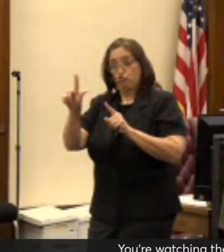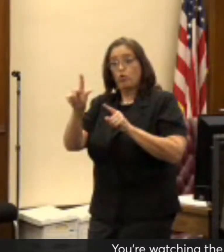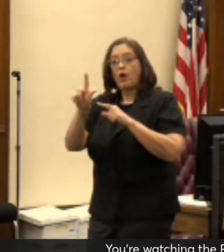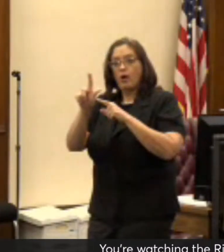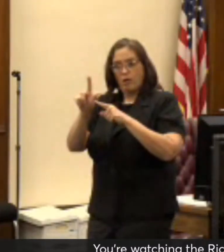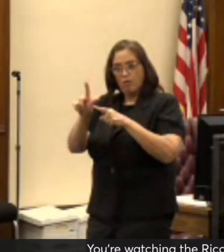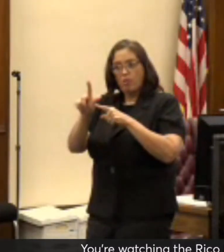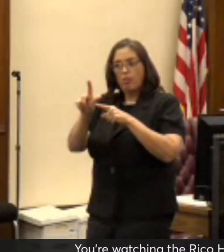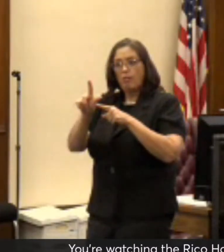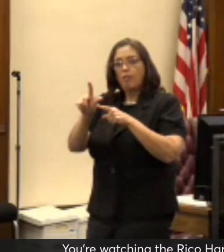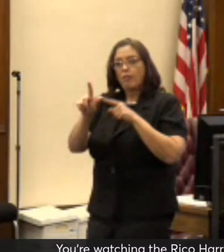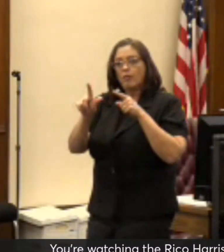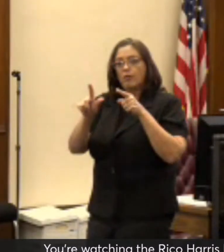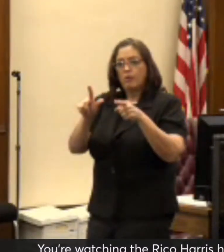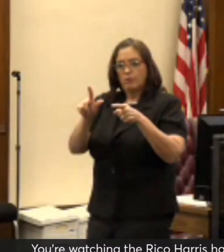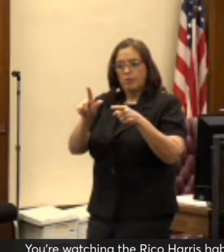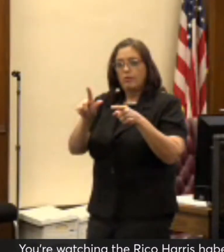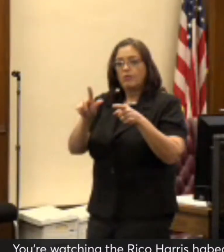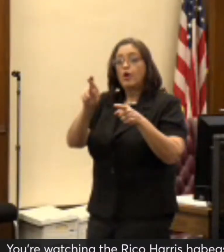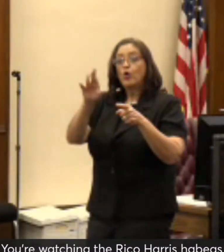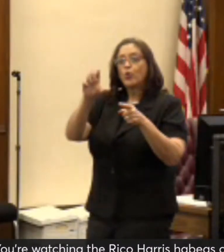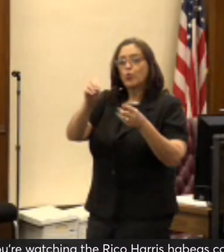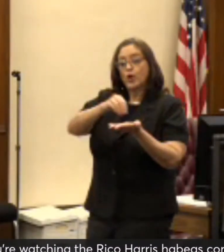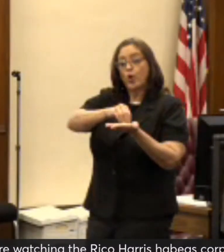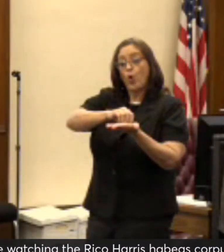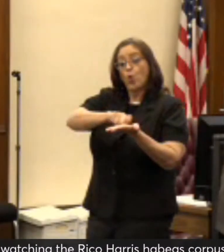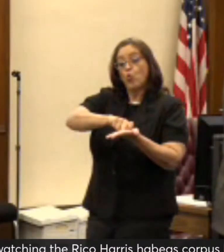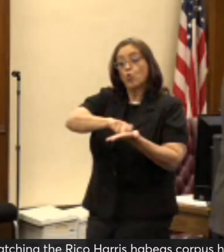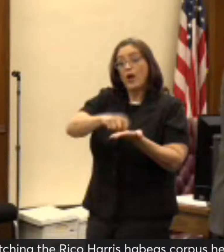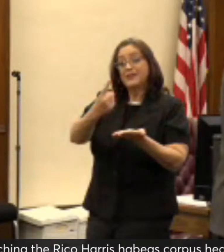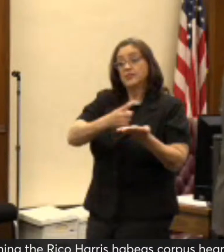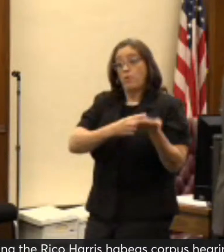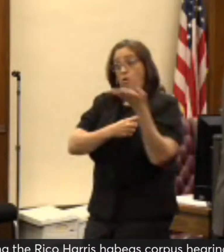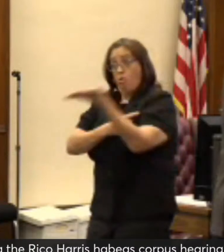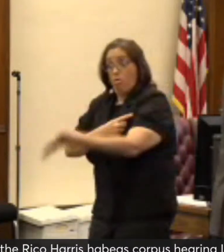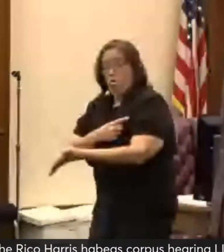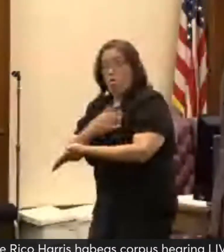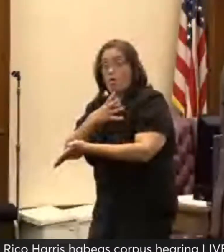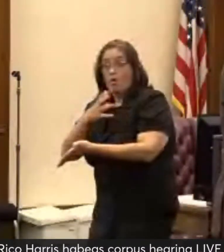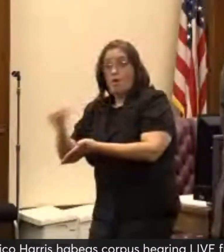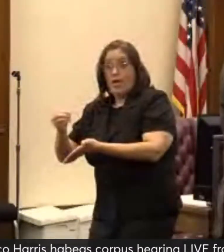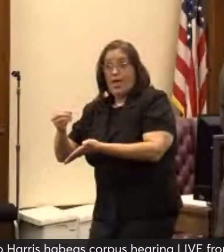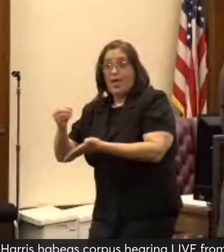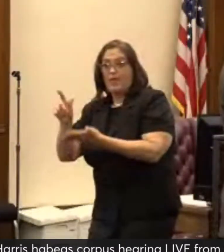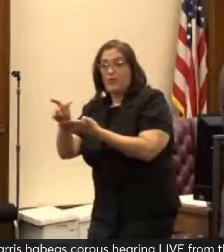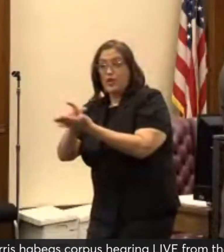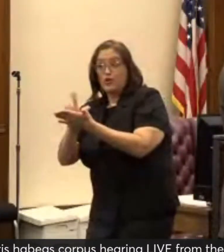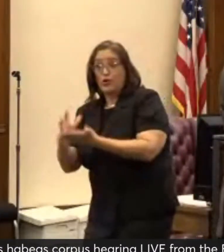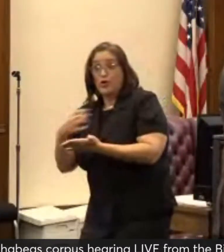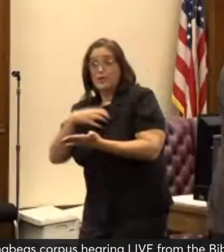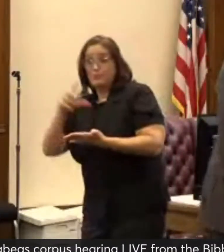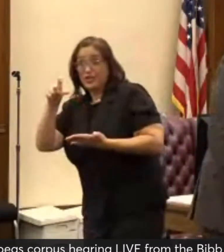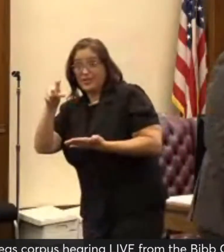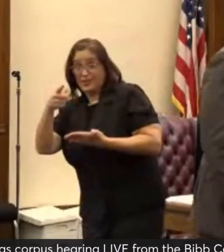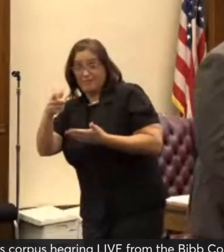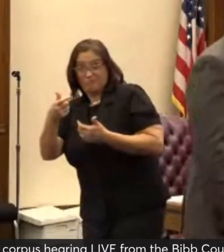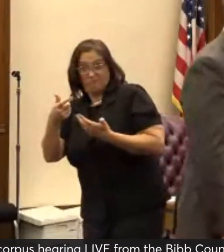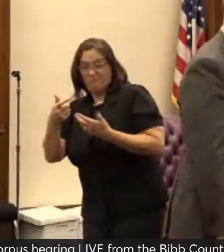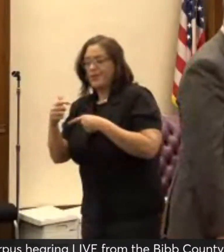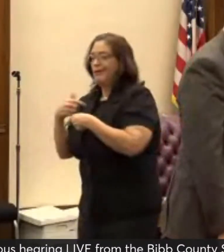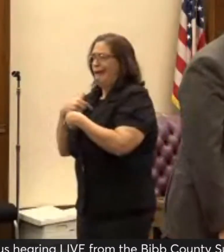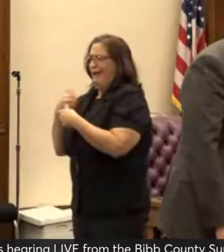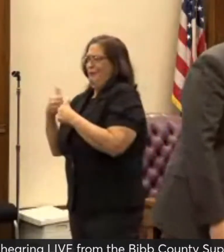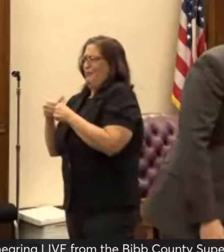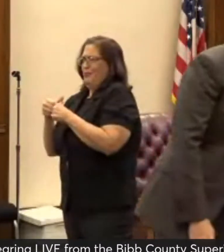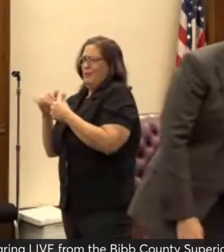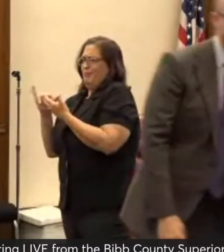trial counsel objecting because of something petitioner wrote to him? Did you ever observe that? I don't remember. Yeah. Yeah. Just check.